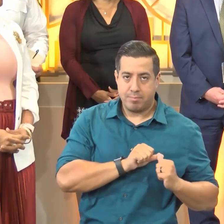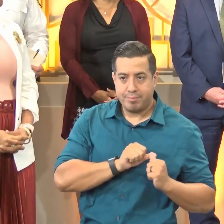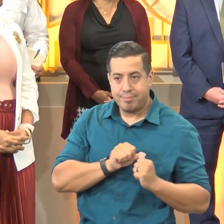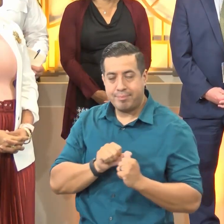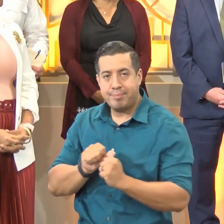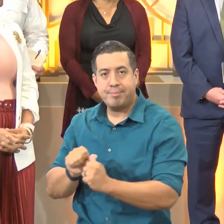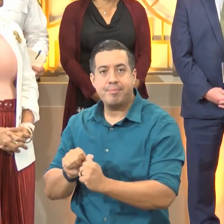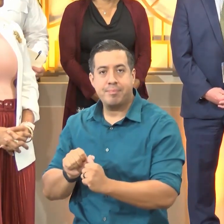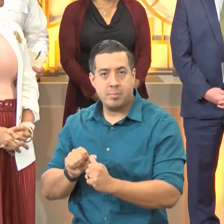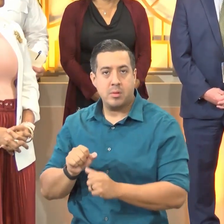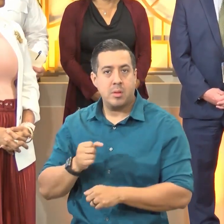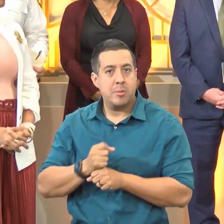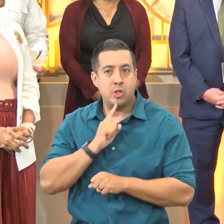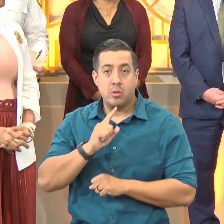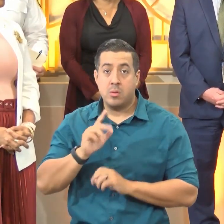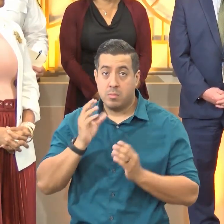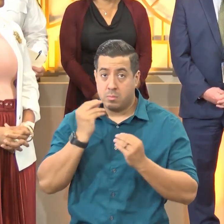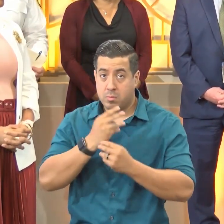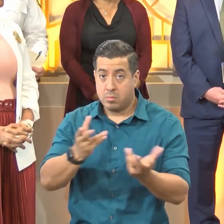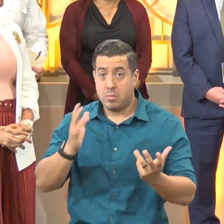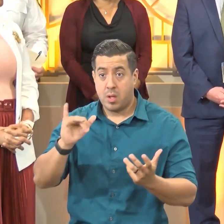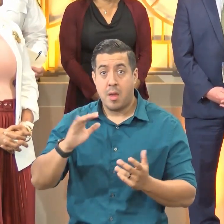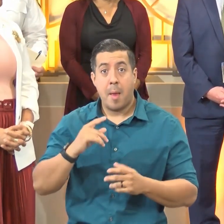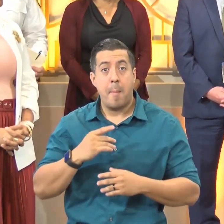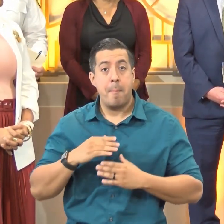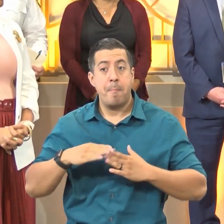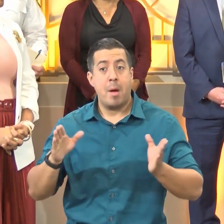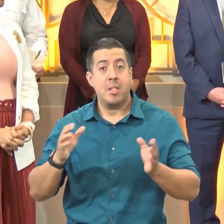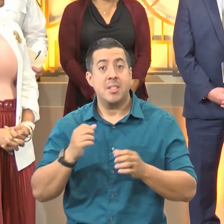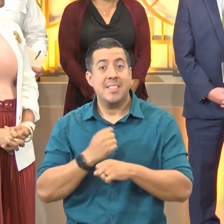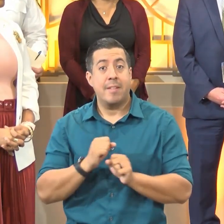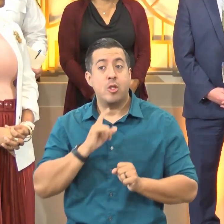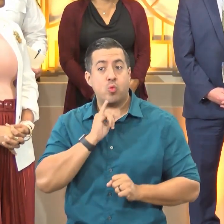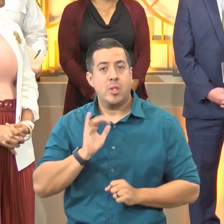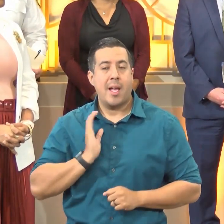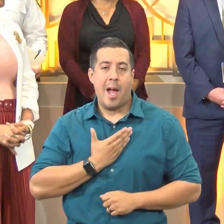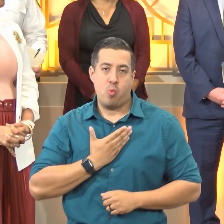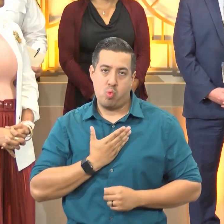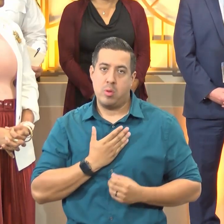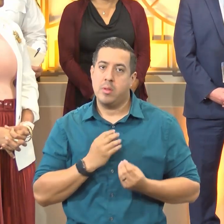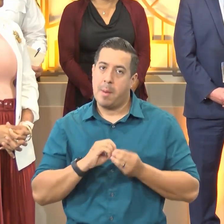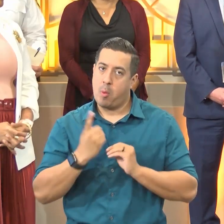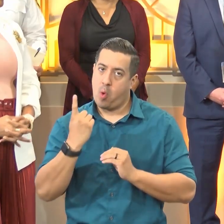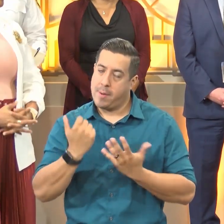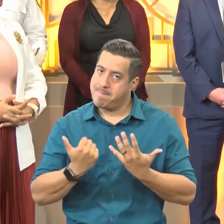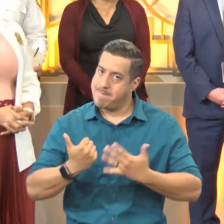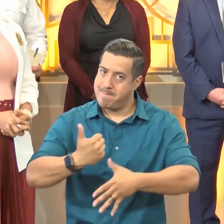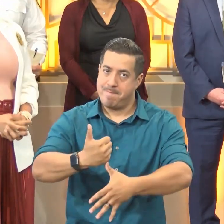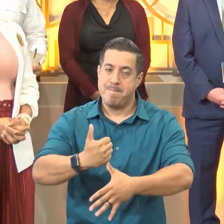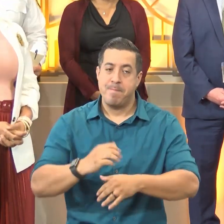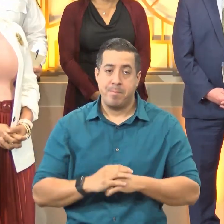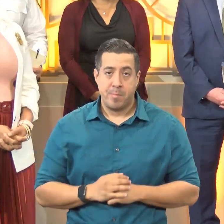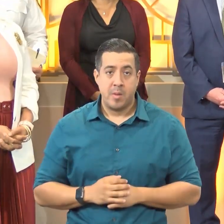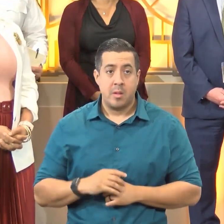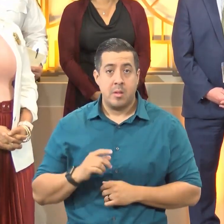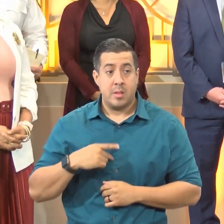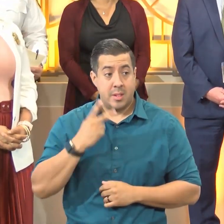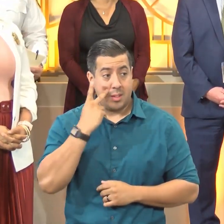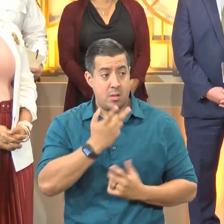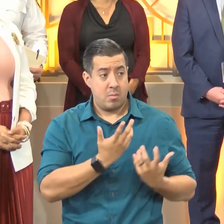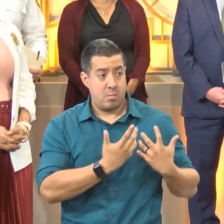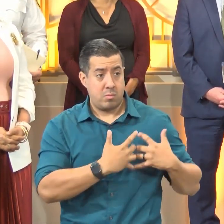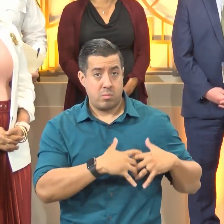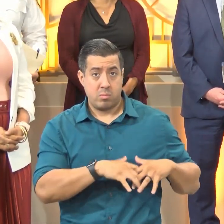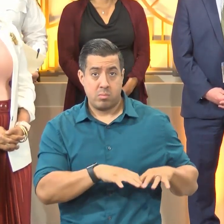and let there be no mistake that public safety is our #1 priority. And when things are working, I think it